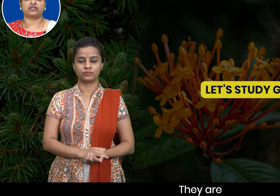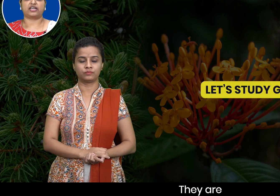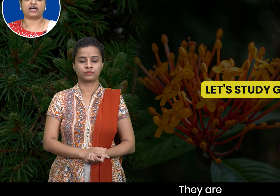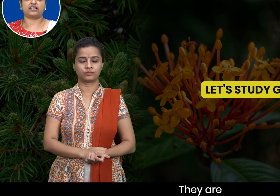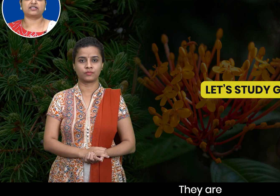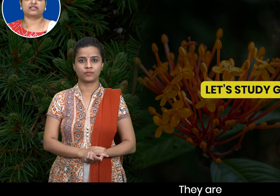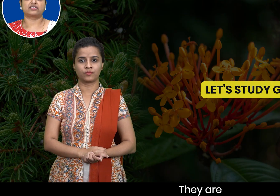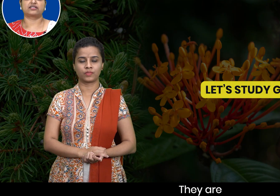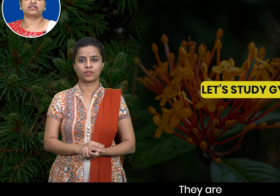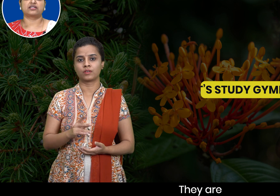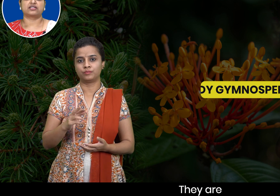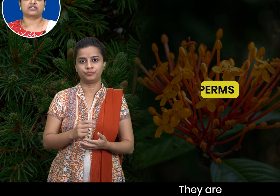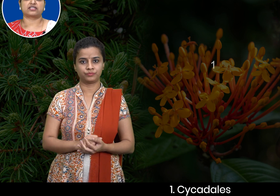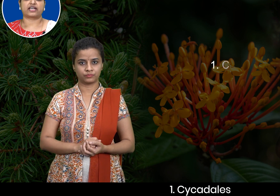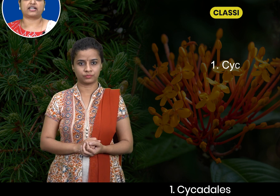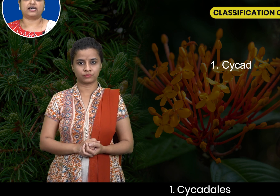They are